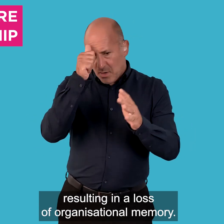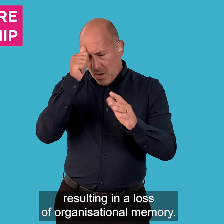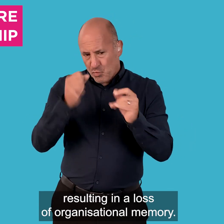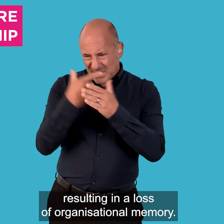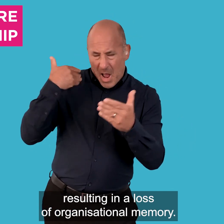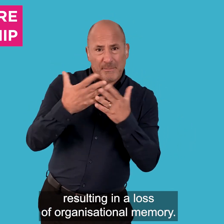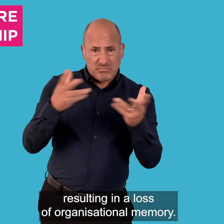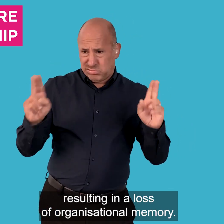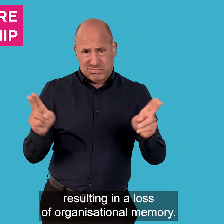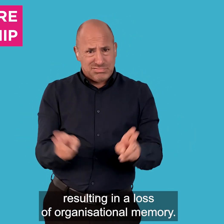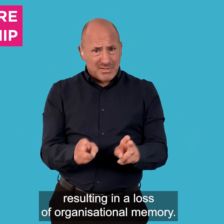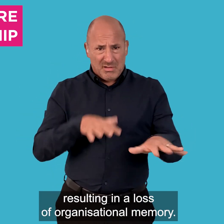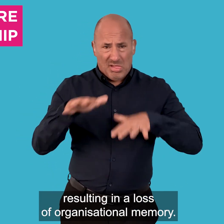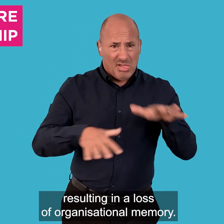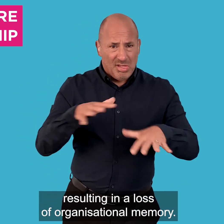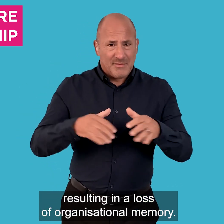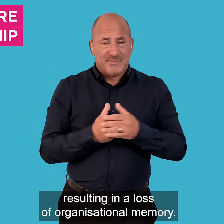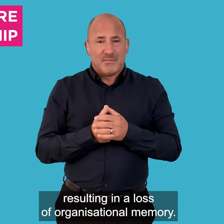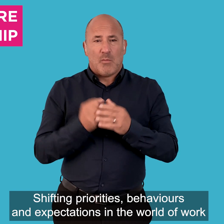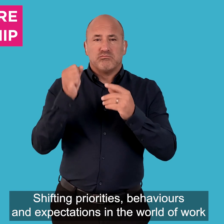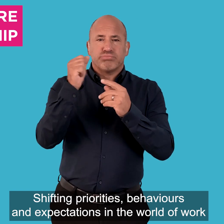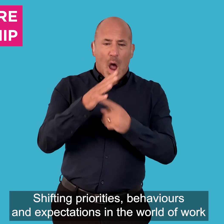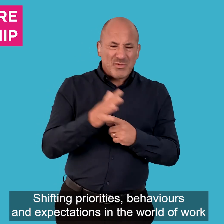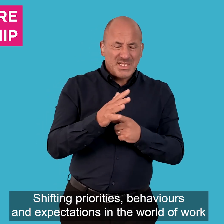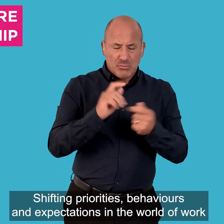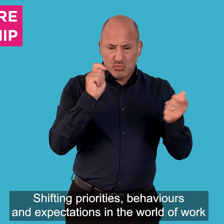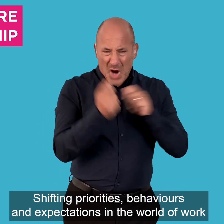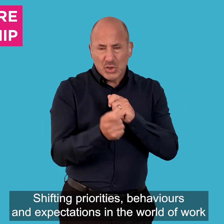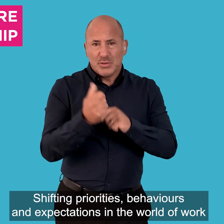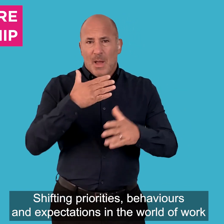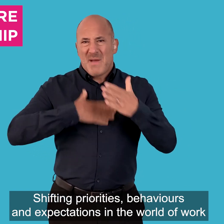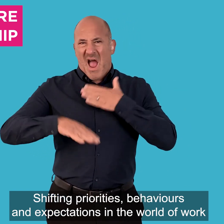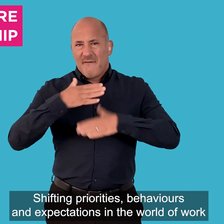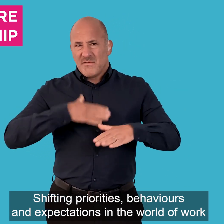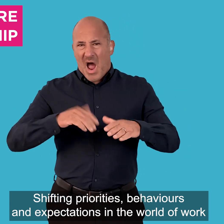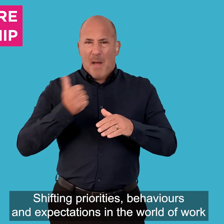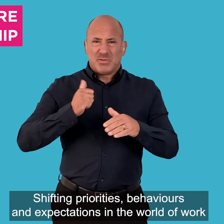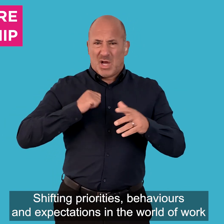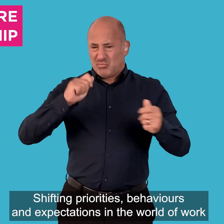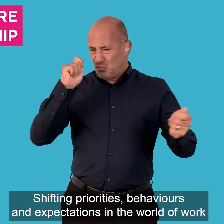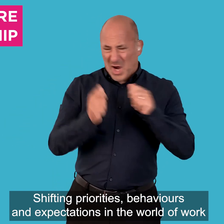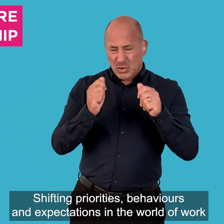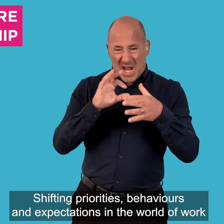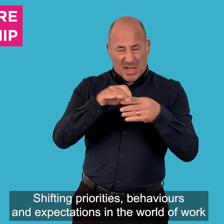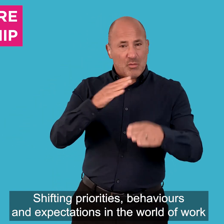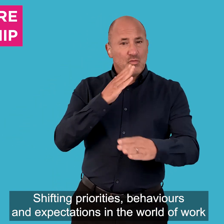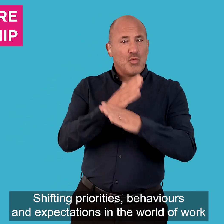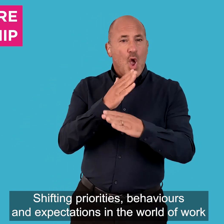sector, resulting in a loss of organisational memory. Shifting priorities, behaviours, and expectations in